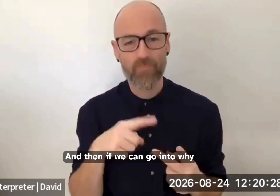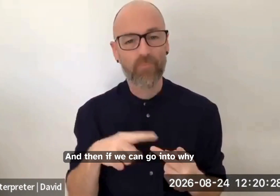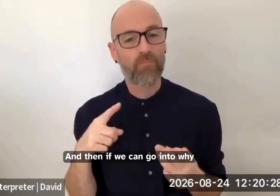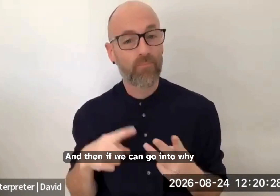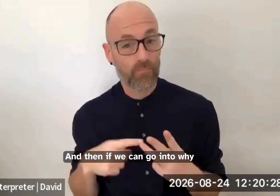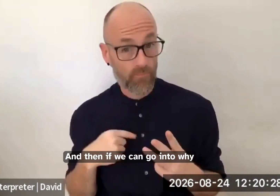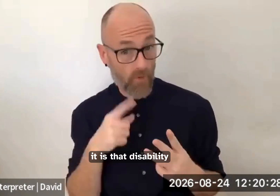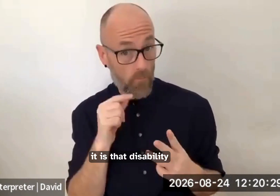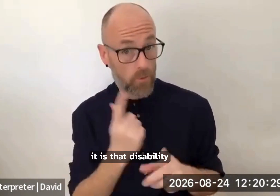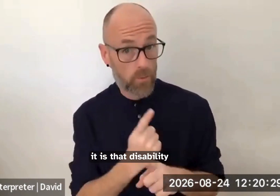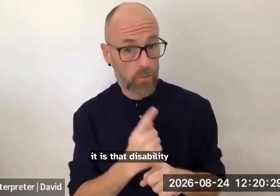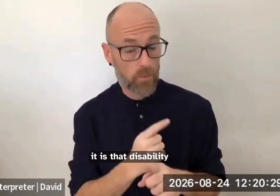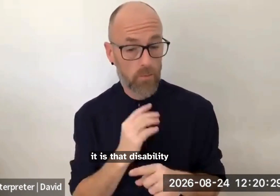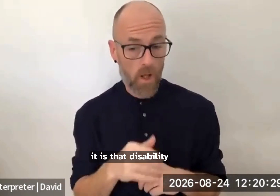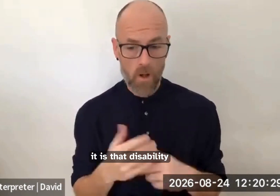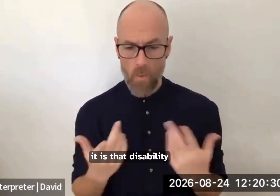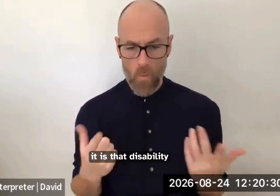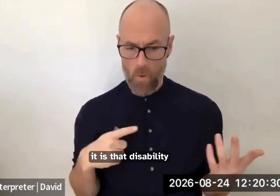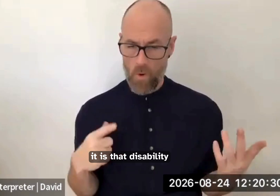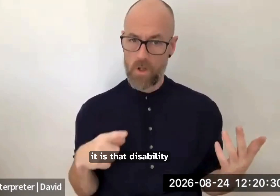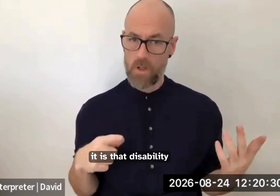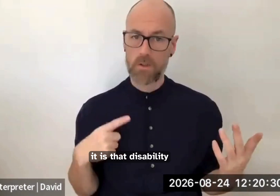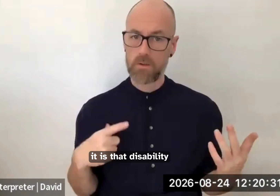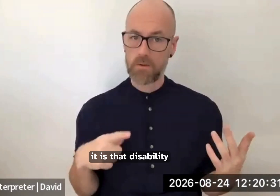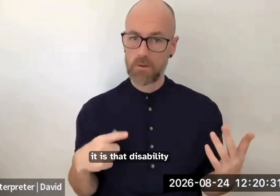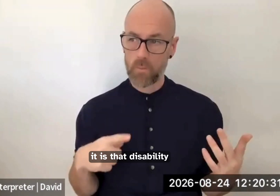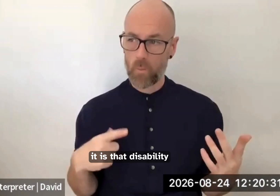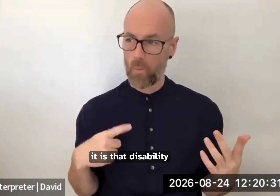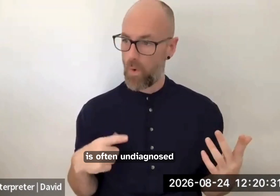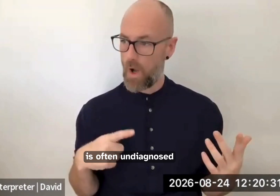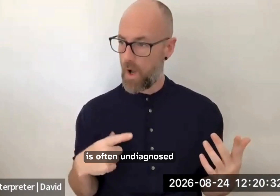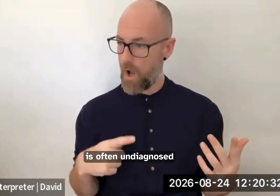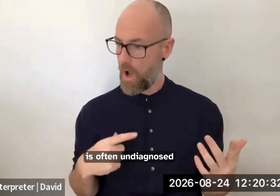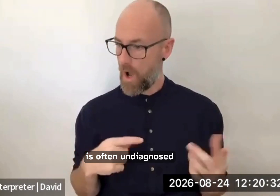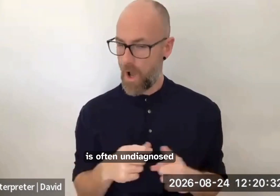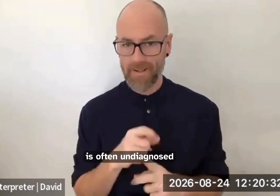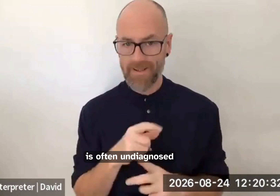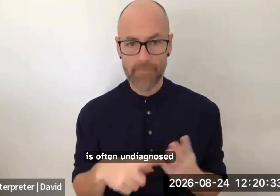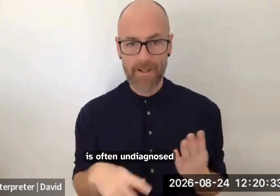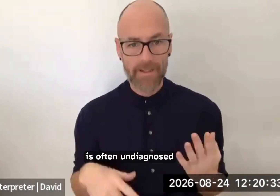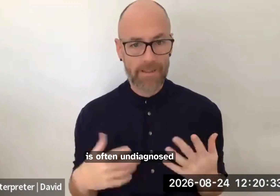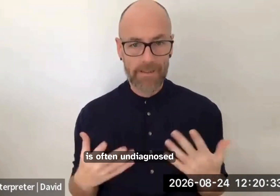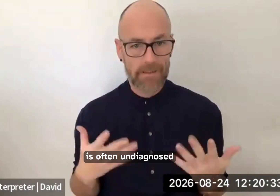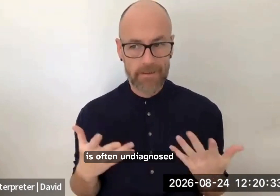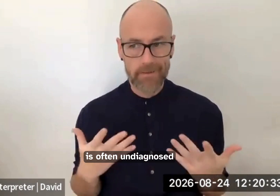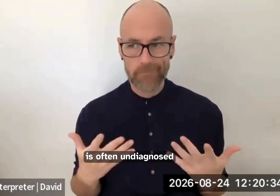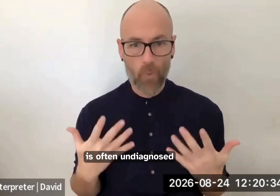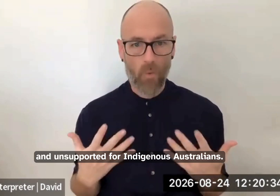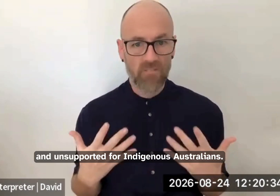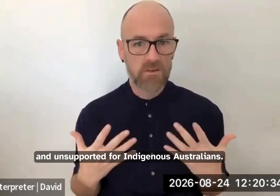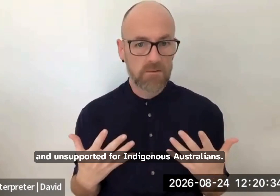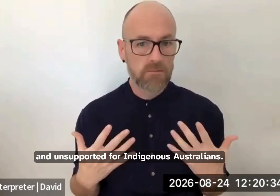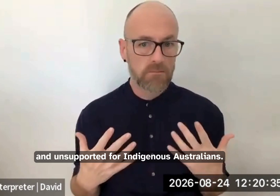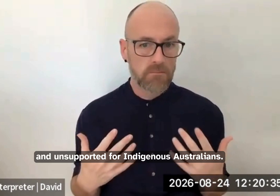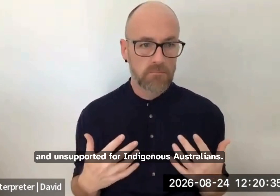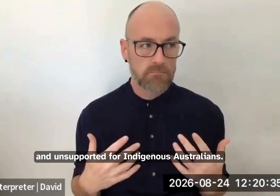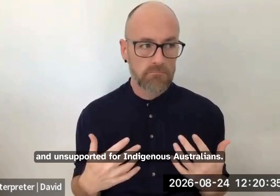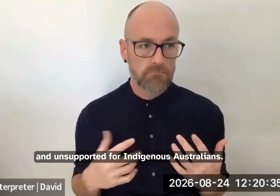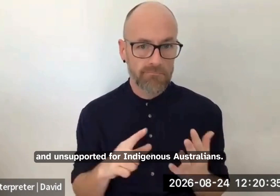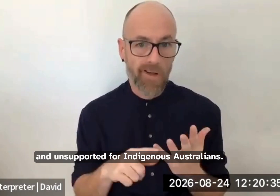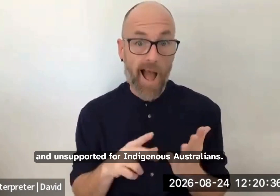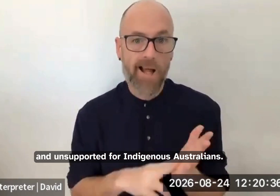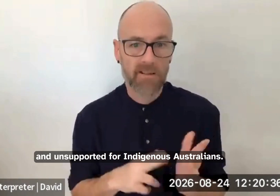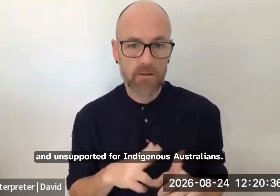into why it is that disability is often undiagnosed and